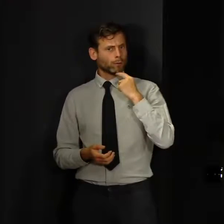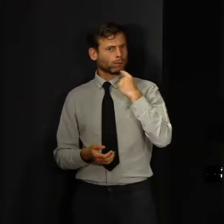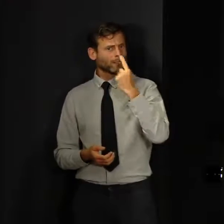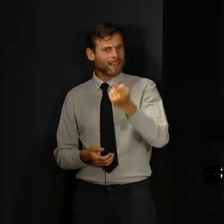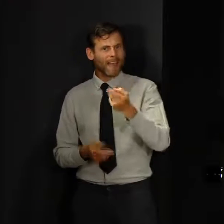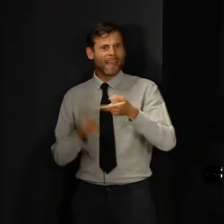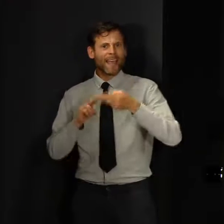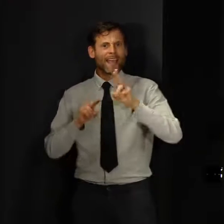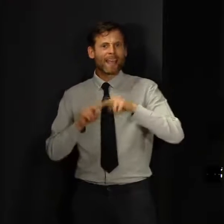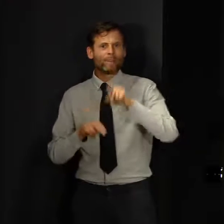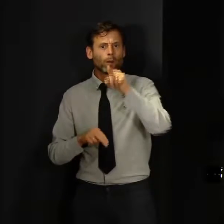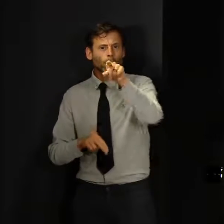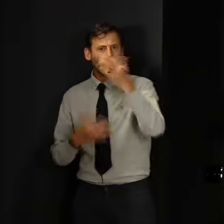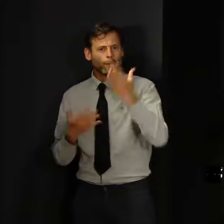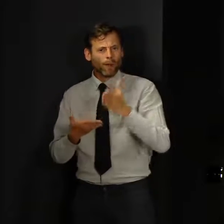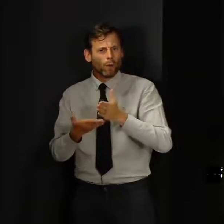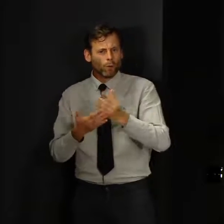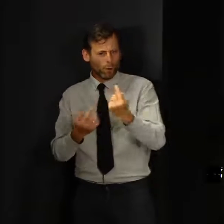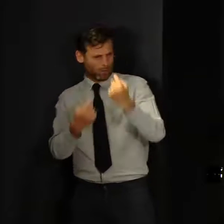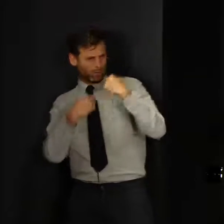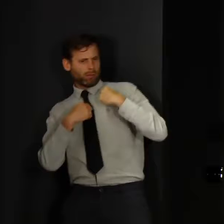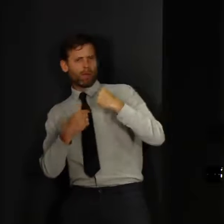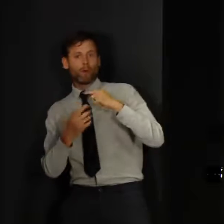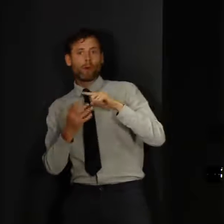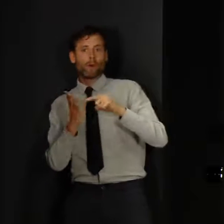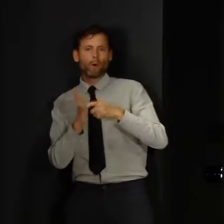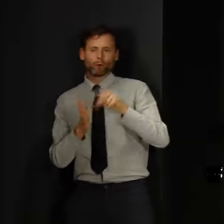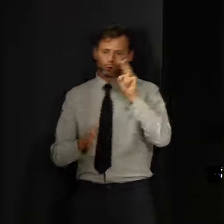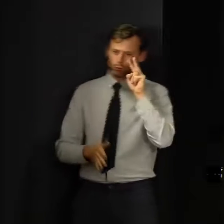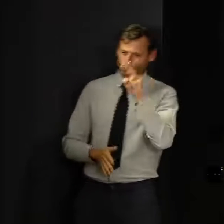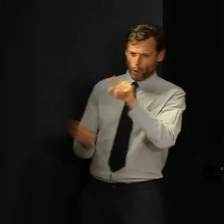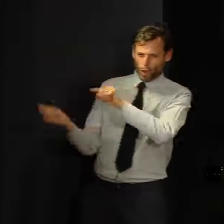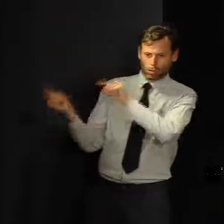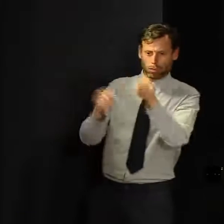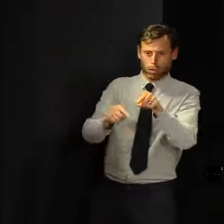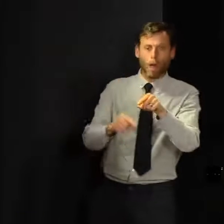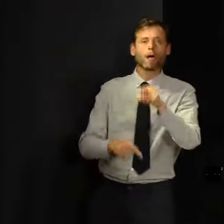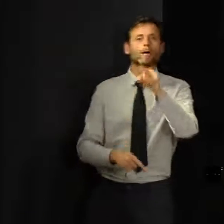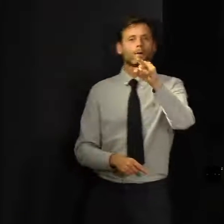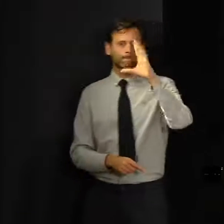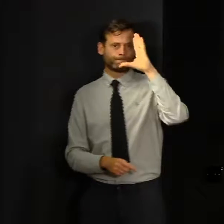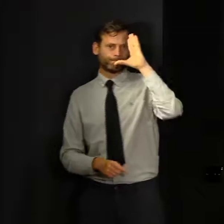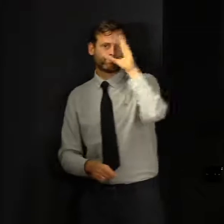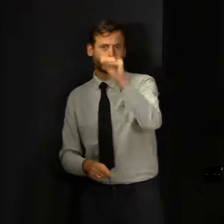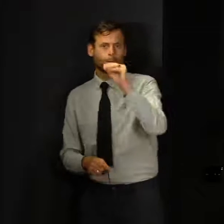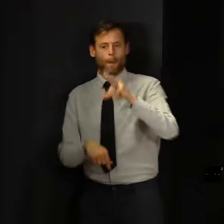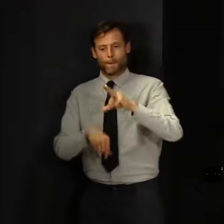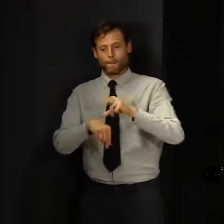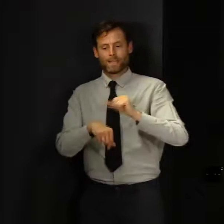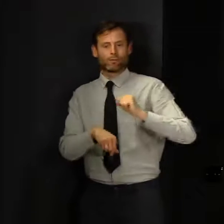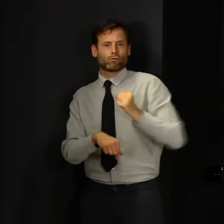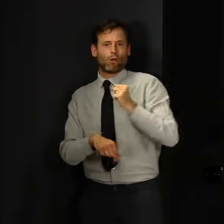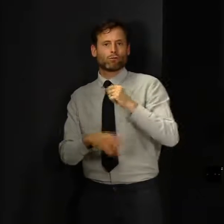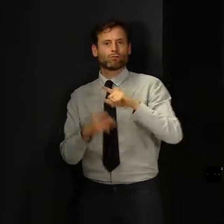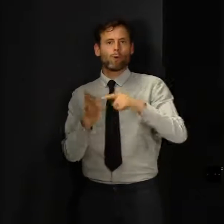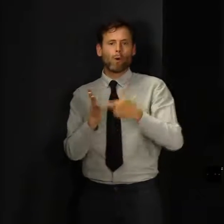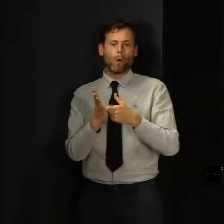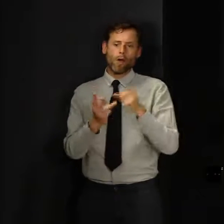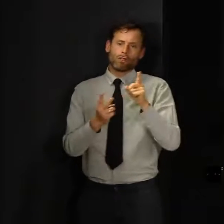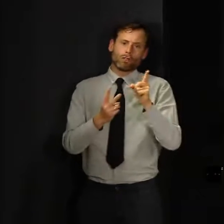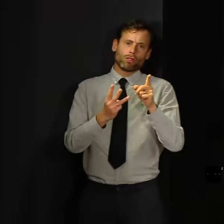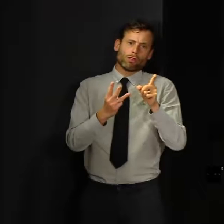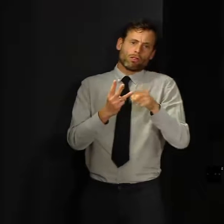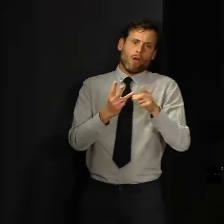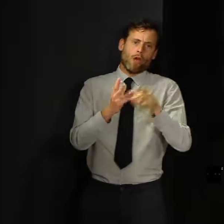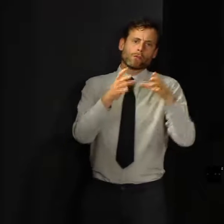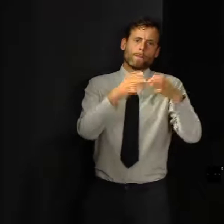a racist hate incident, or indeed a witness to one, to please contact Police Scotland or one of the third-party reporting centres that continue